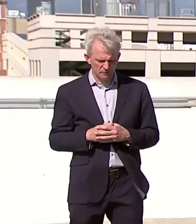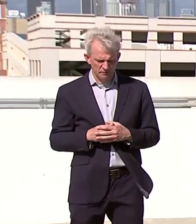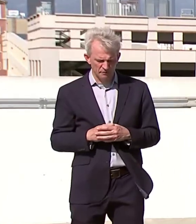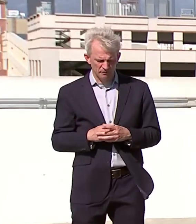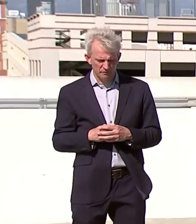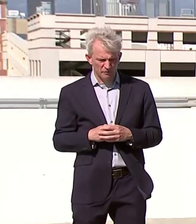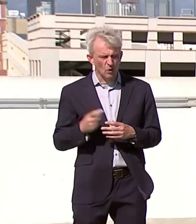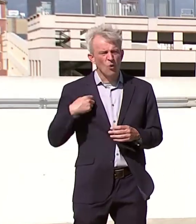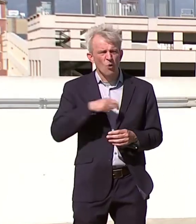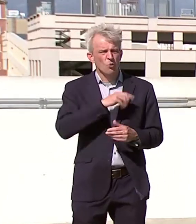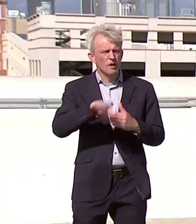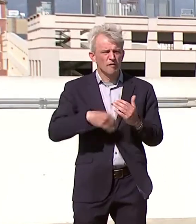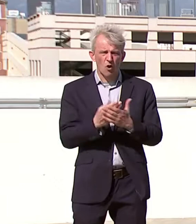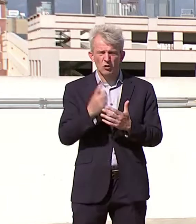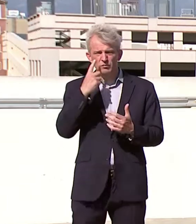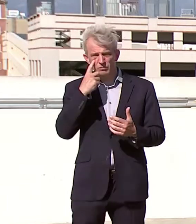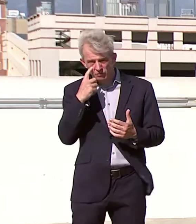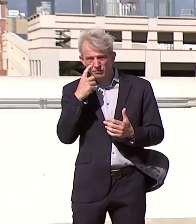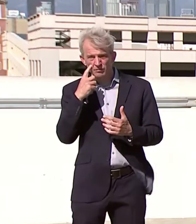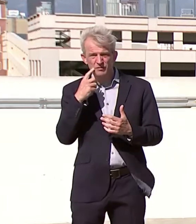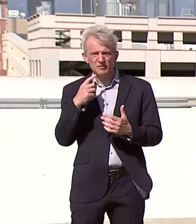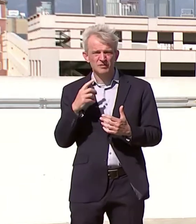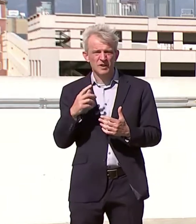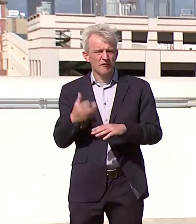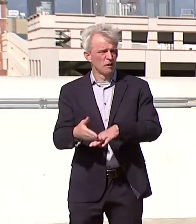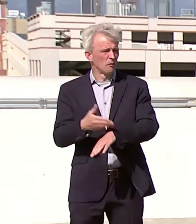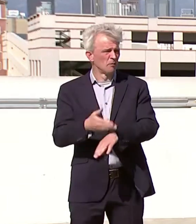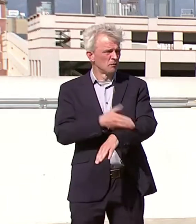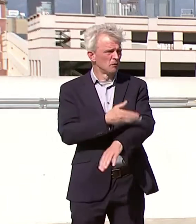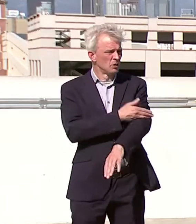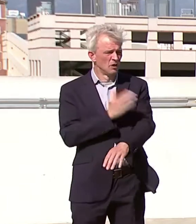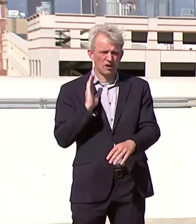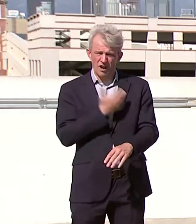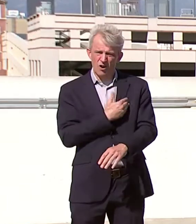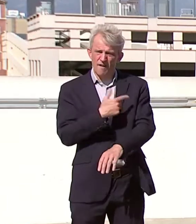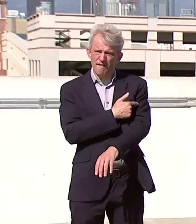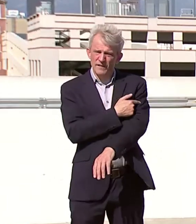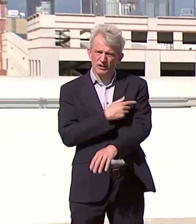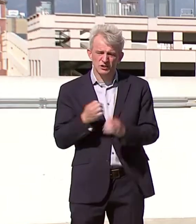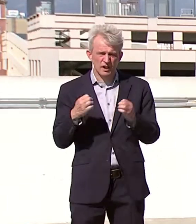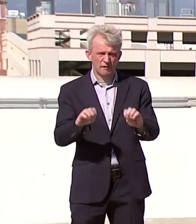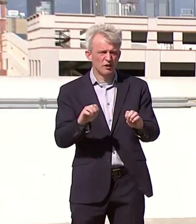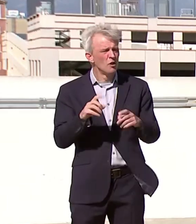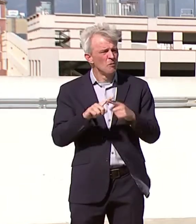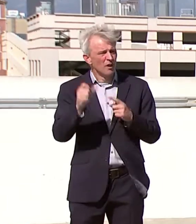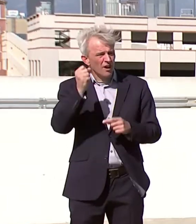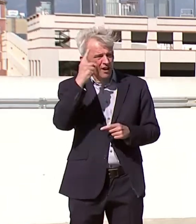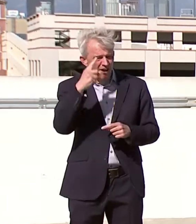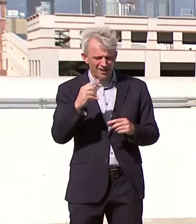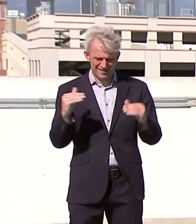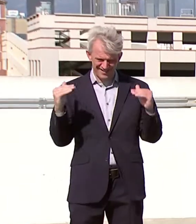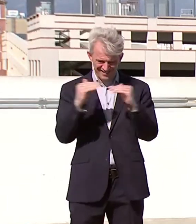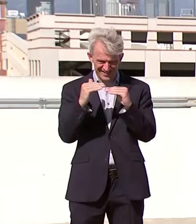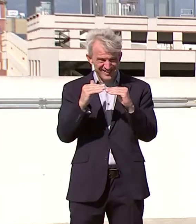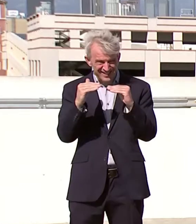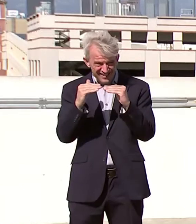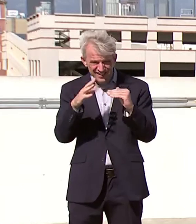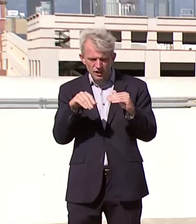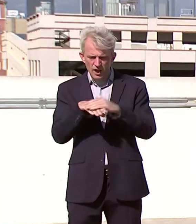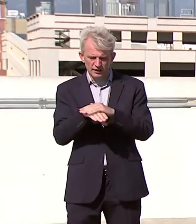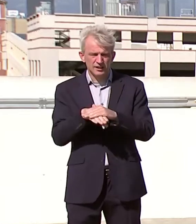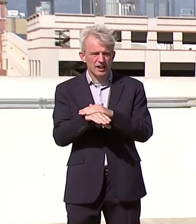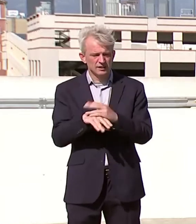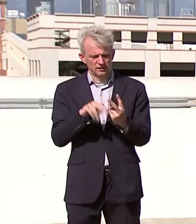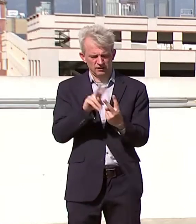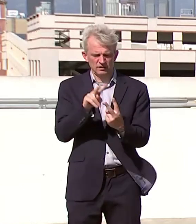vaccination efforts, but as you were saying, equity and access is the big driver, and that is behind what we're trying to